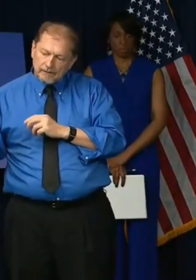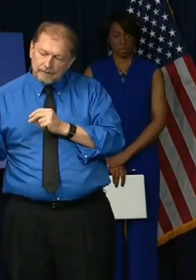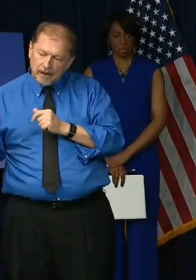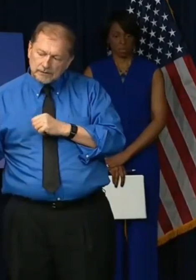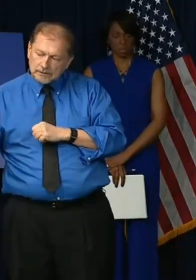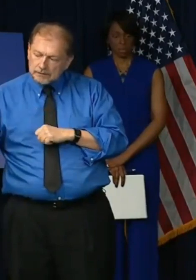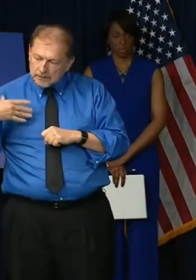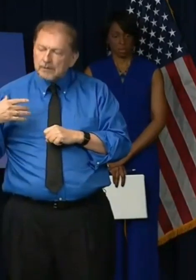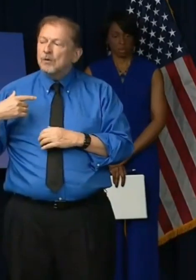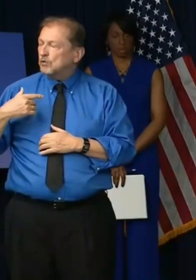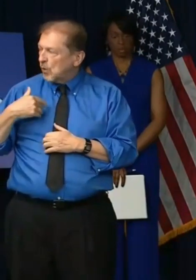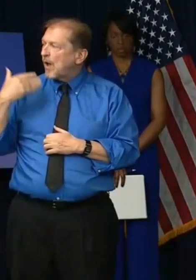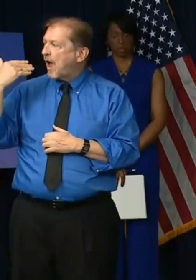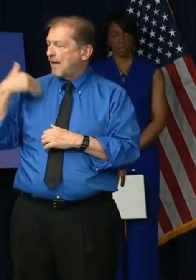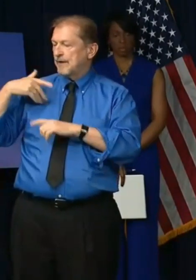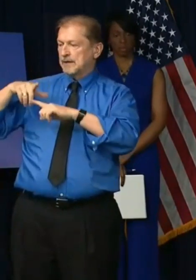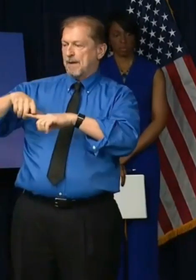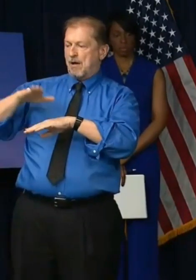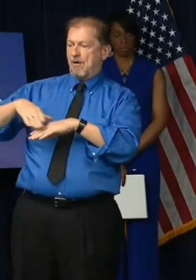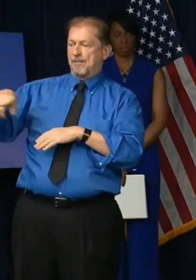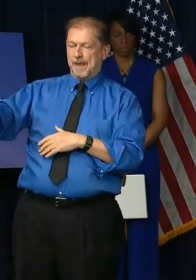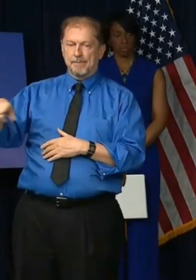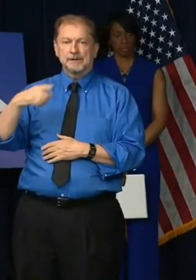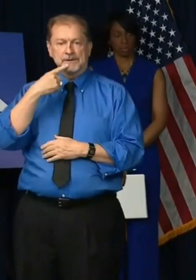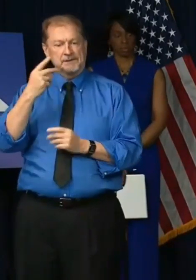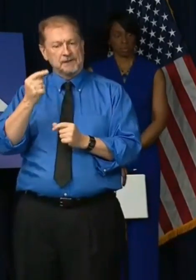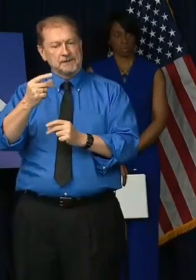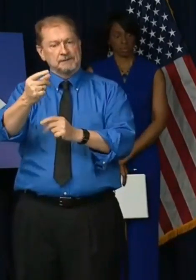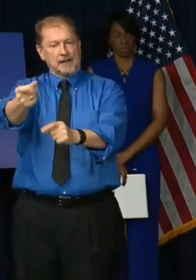test results quickly. What